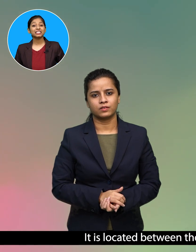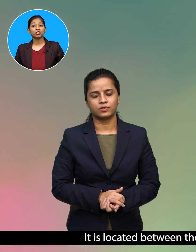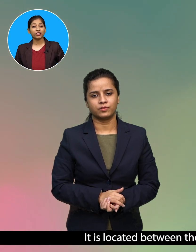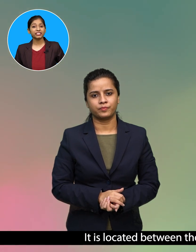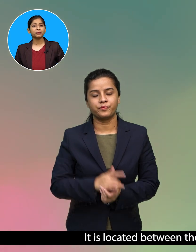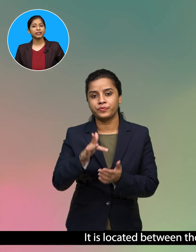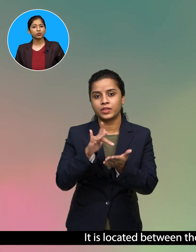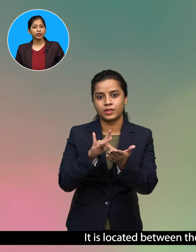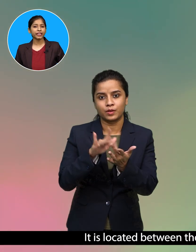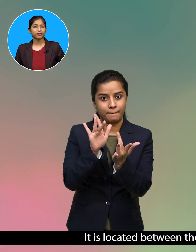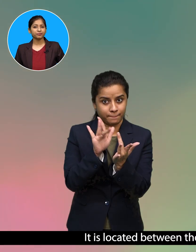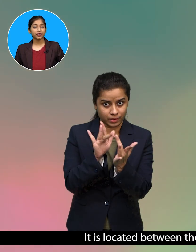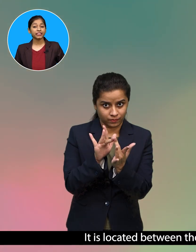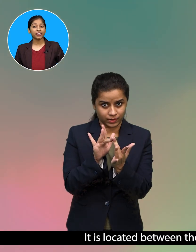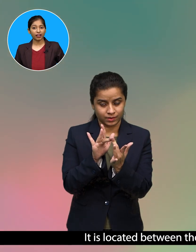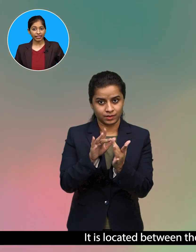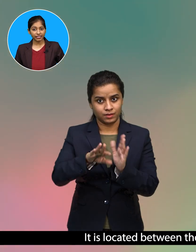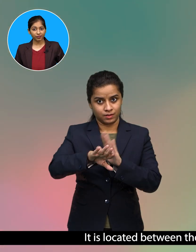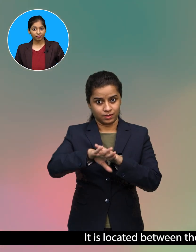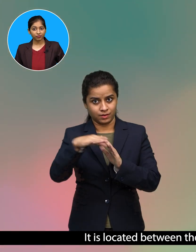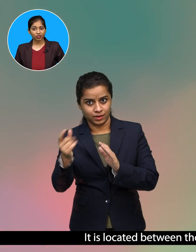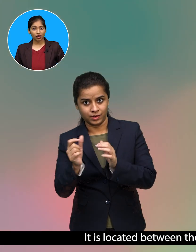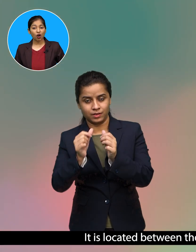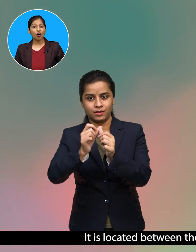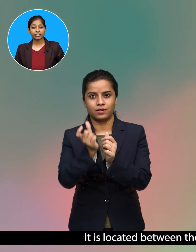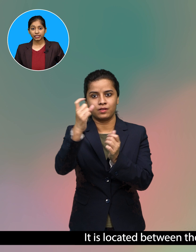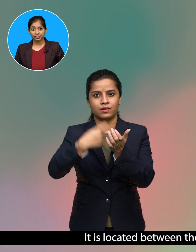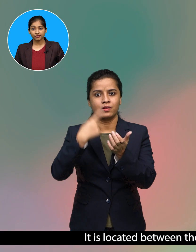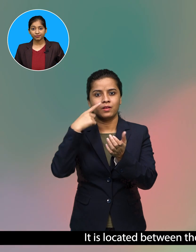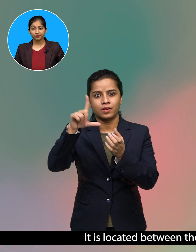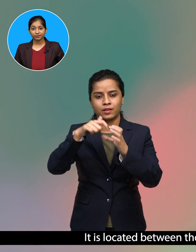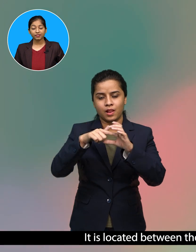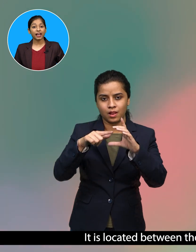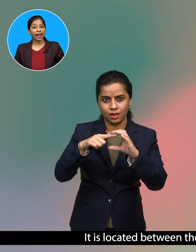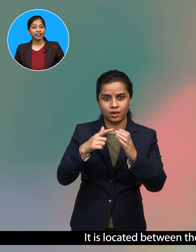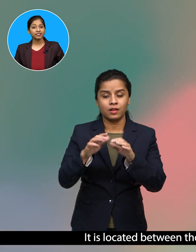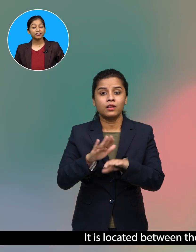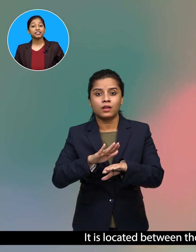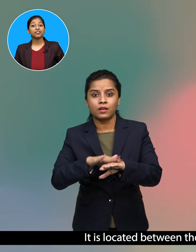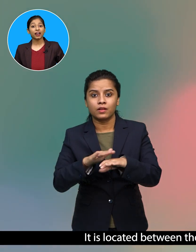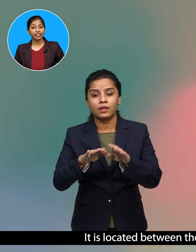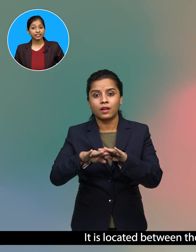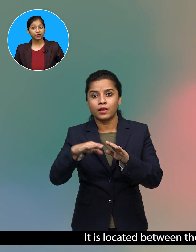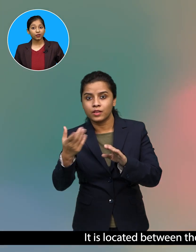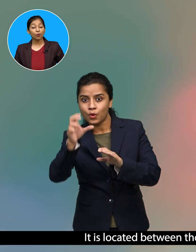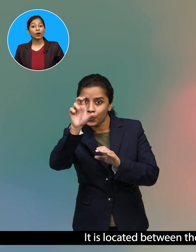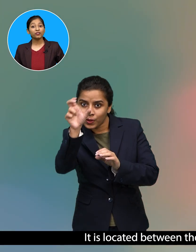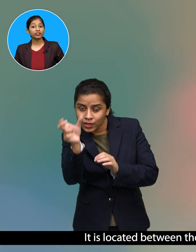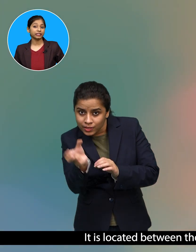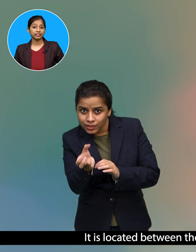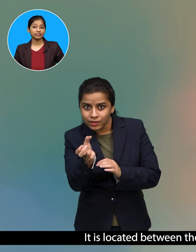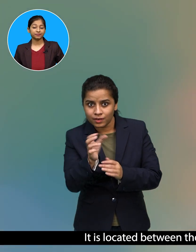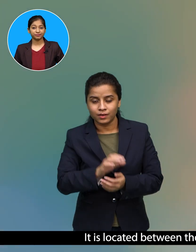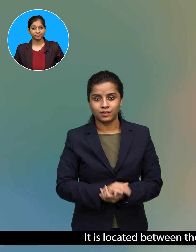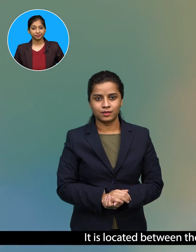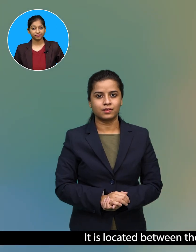It is located between the right auricle and the right